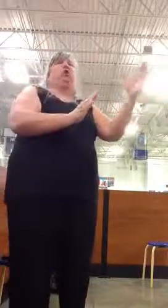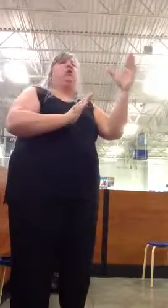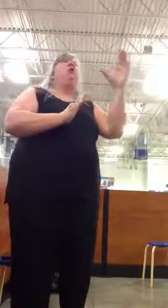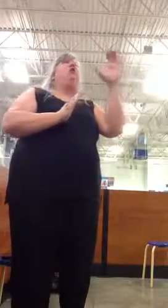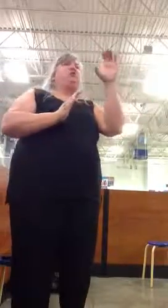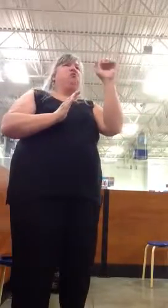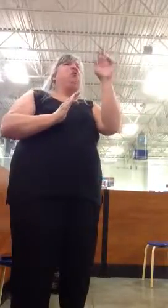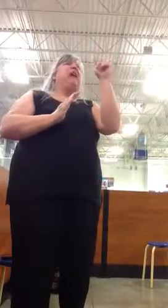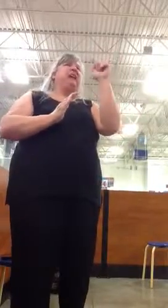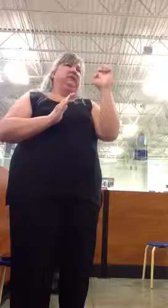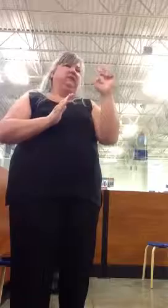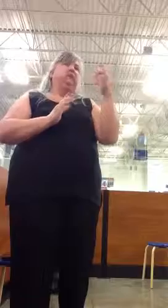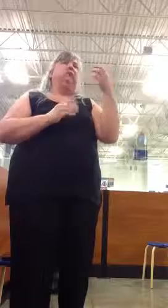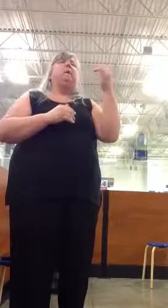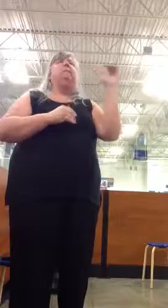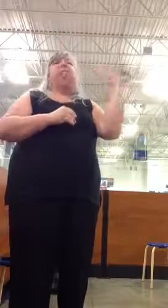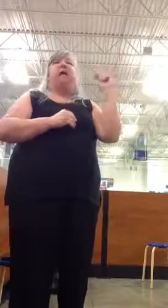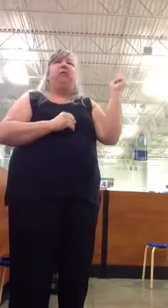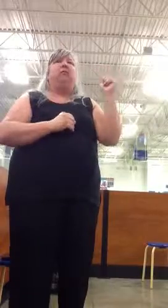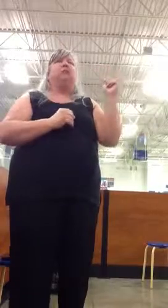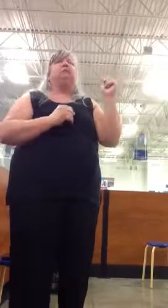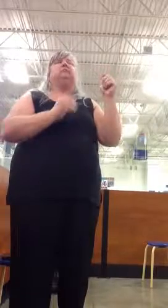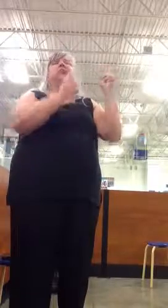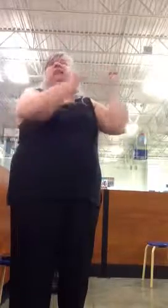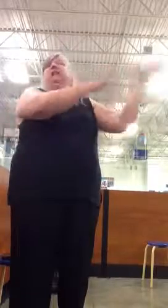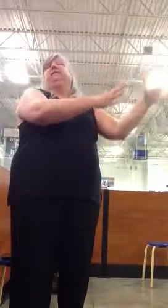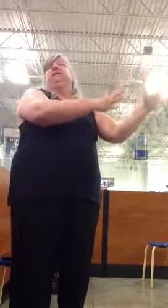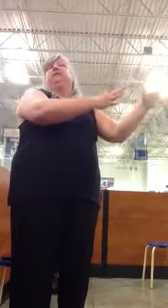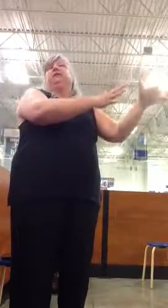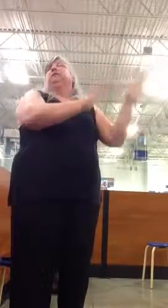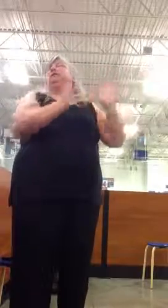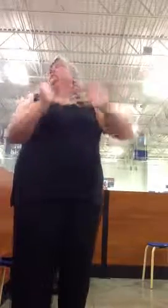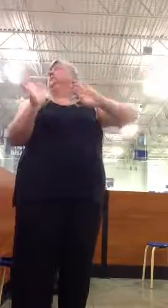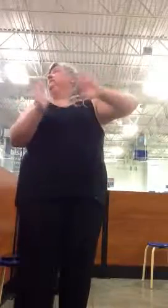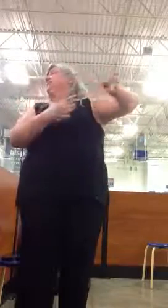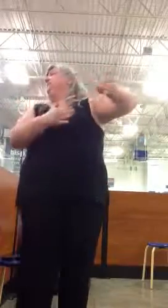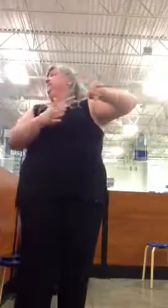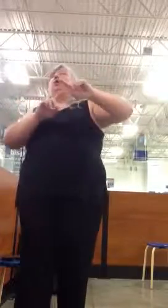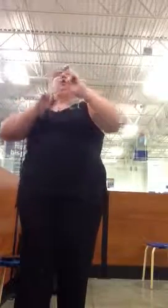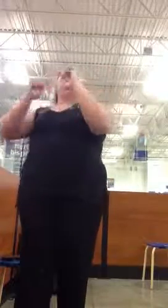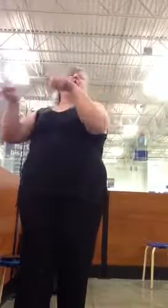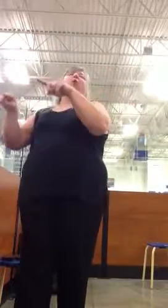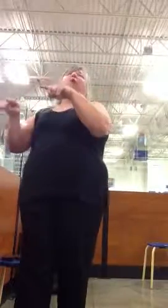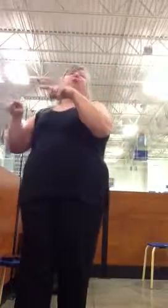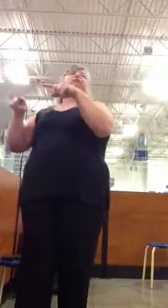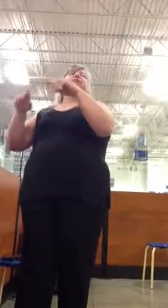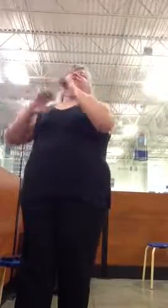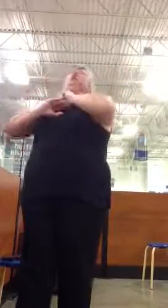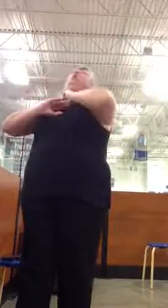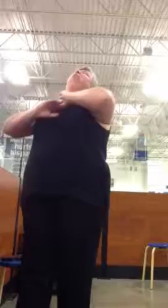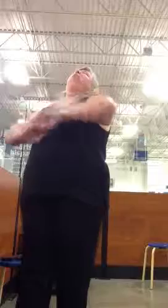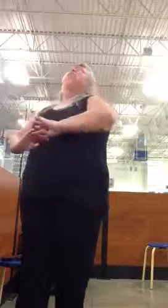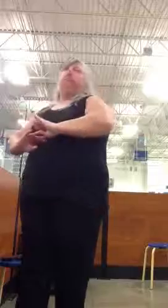away, deal with them later. Okay? Go take a bubble bath, something. Just go cool off, come back later.